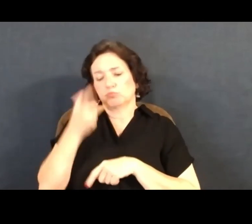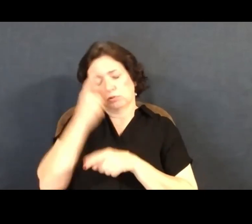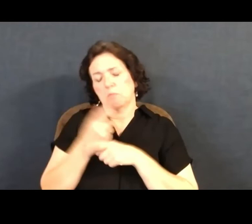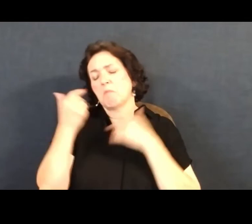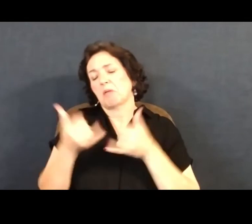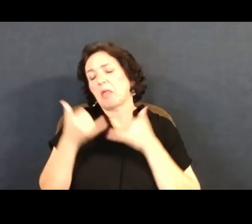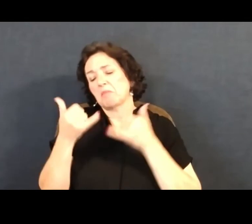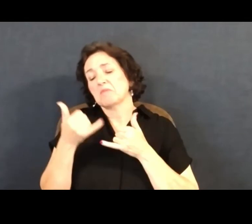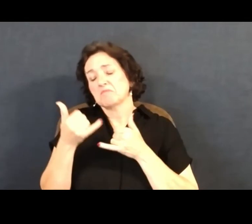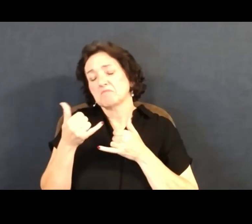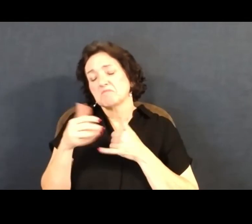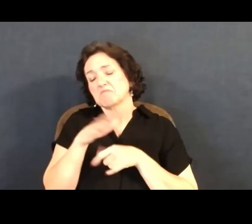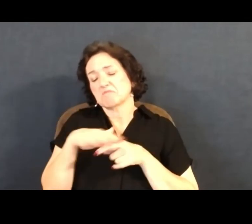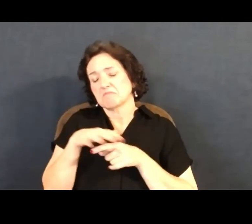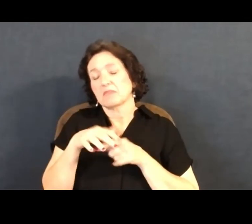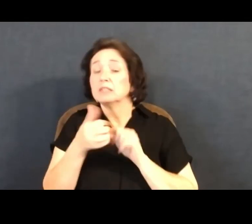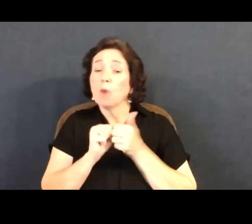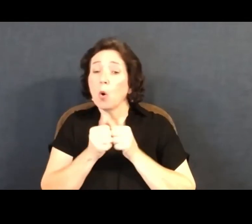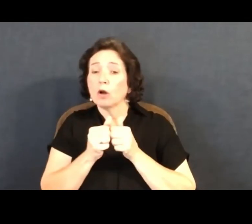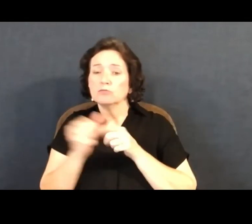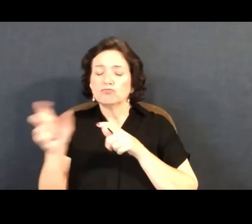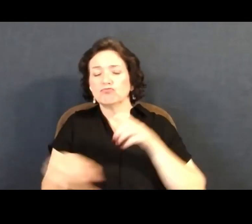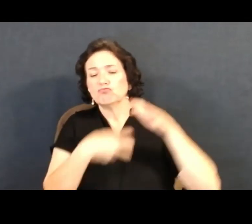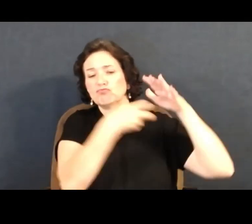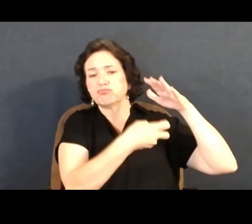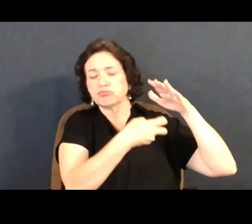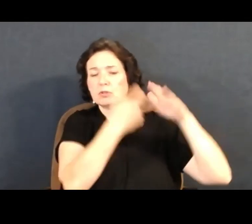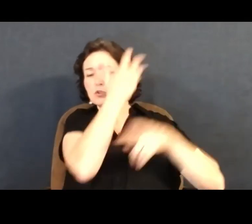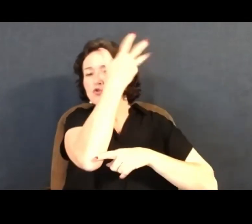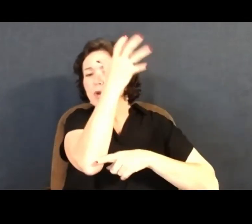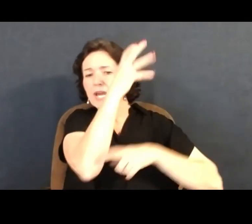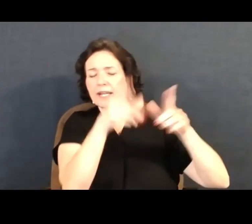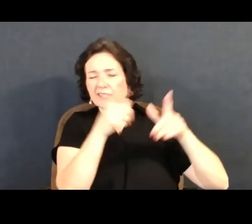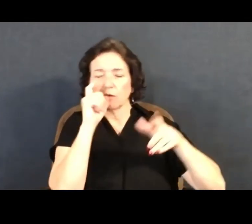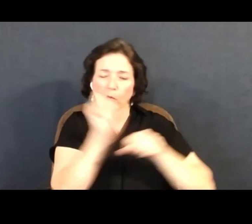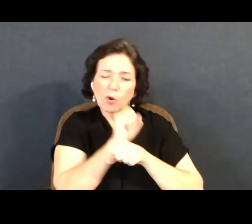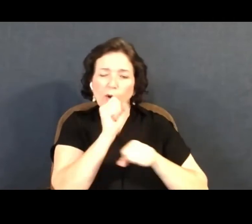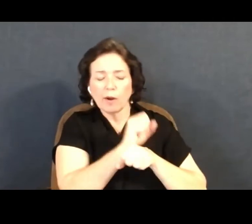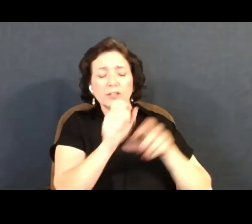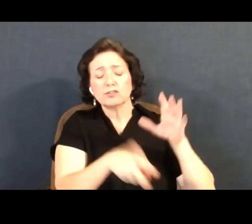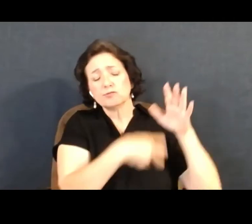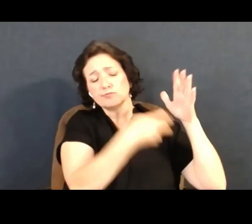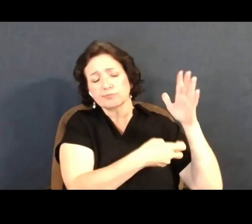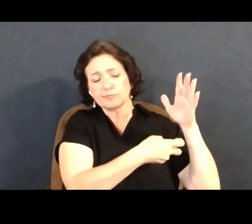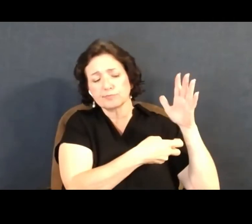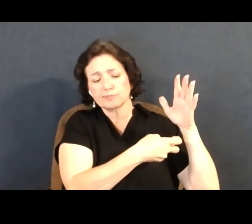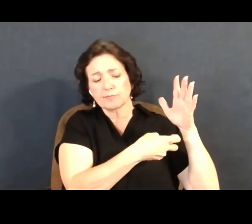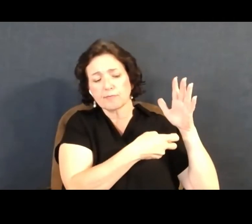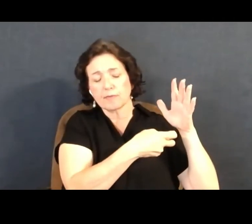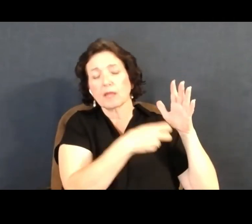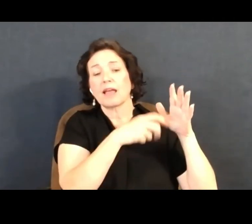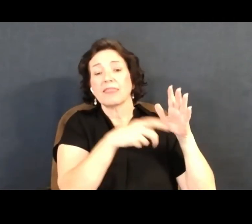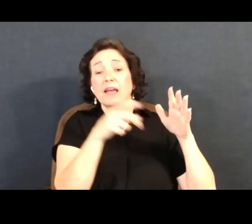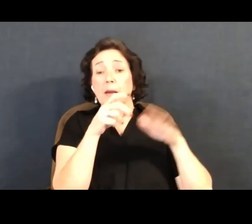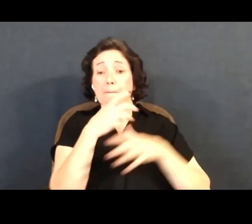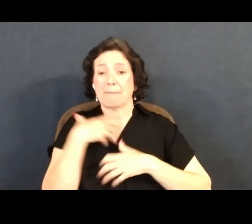playing. Old Sport was over underneath the tree, all curled up after working all day. And old Bear was sitting on its spot. Now